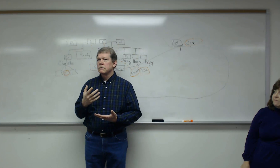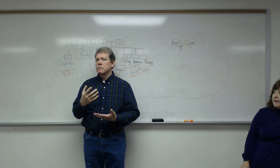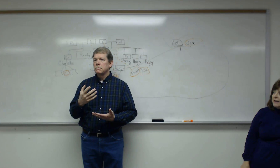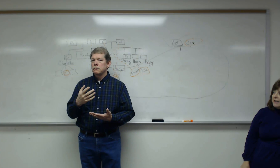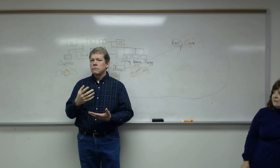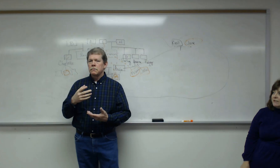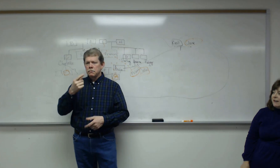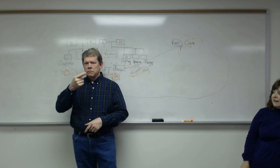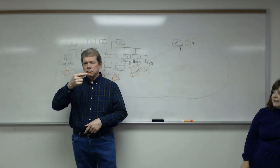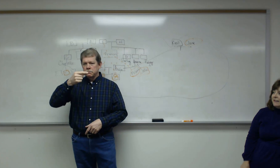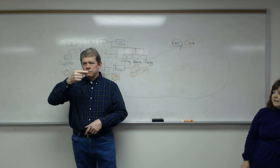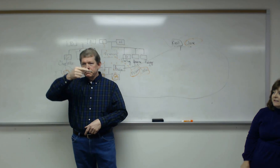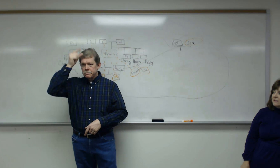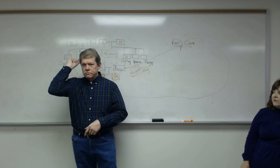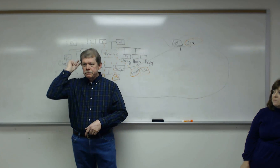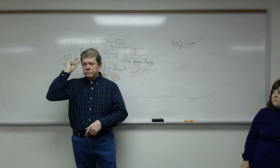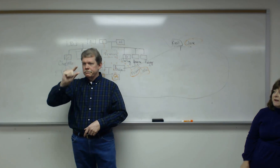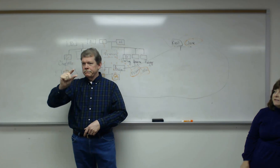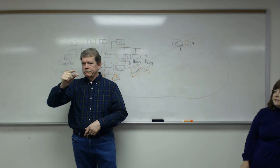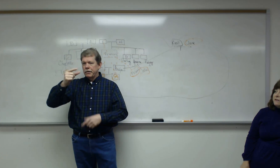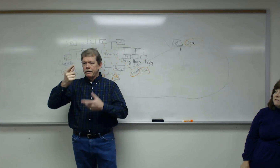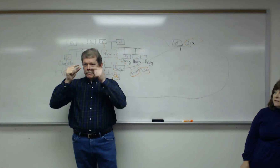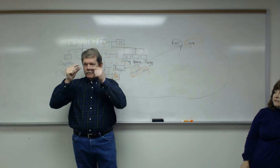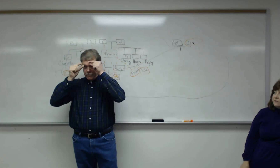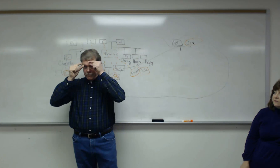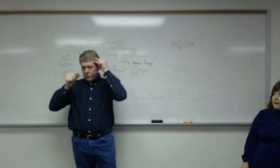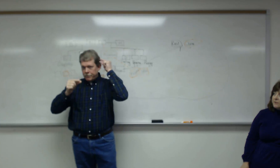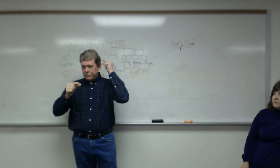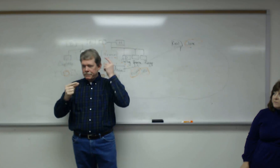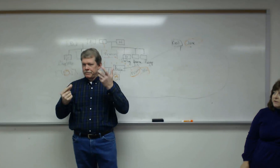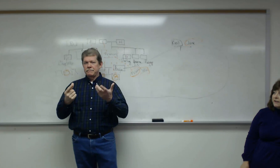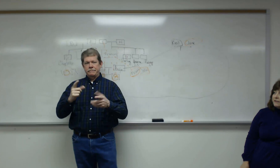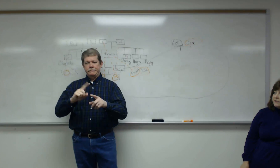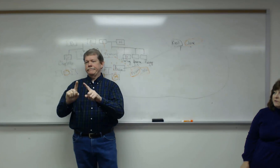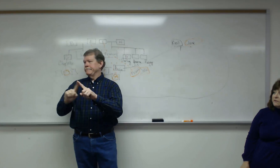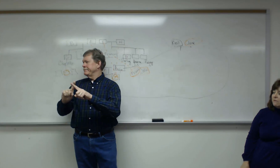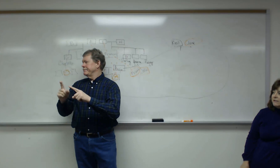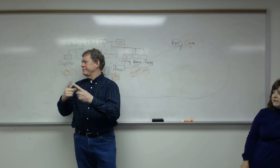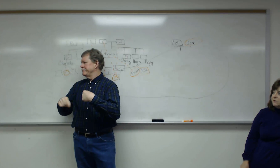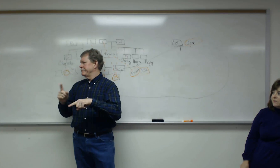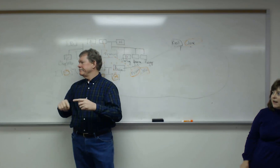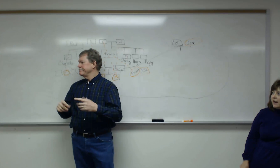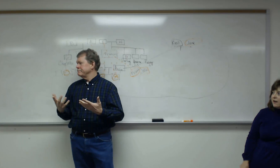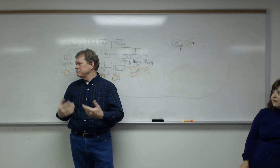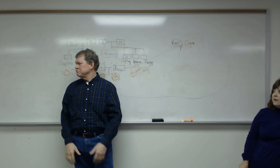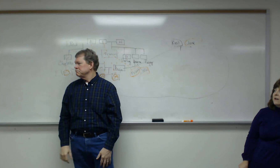that name sign. So it can be based on a physical attribute, like this person always has short hair.